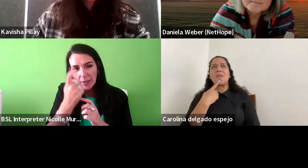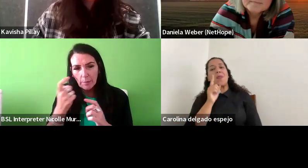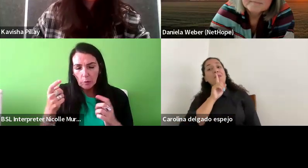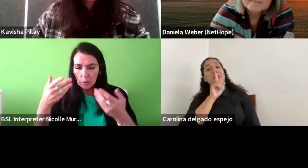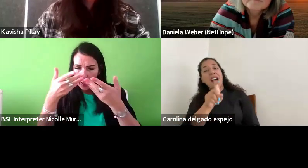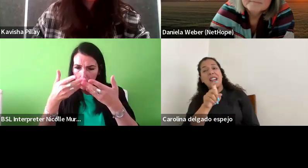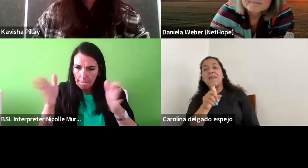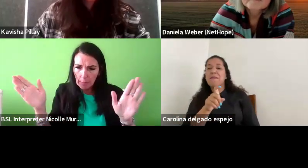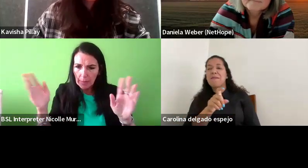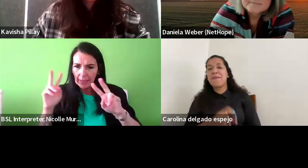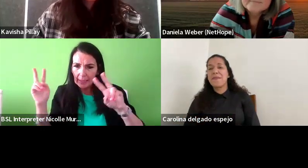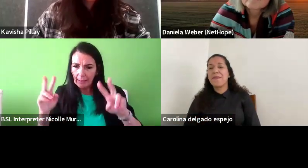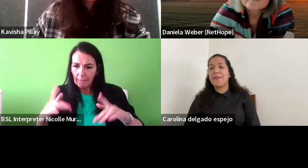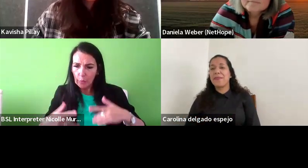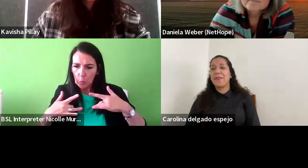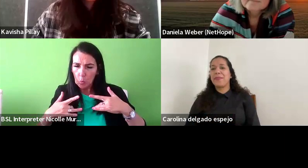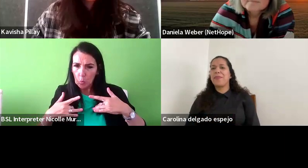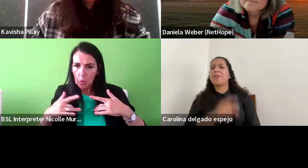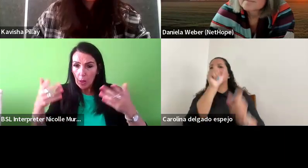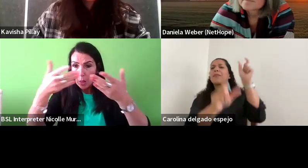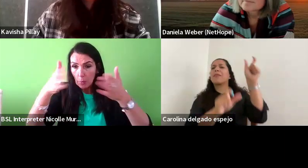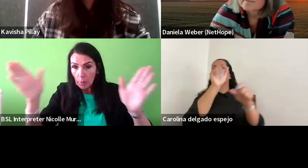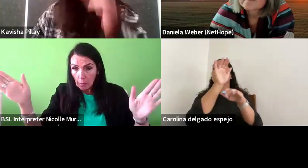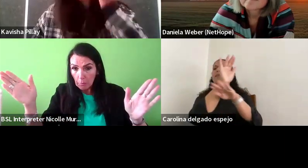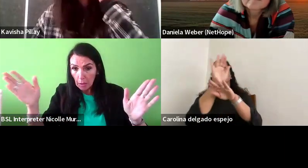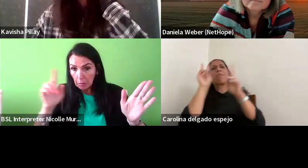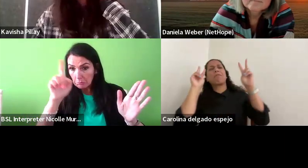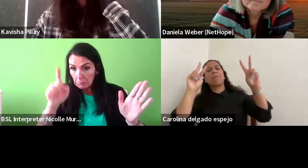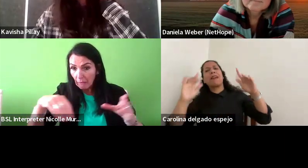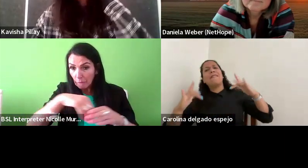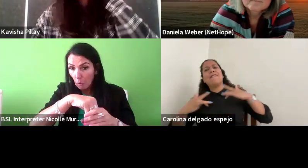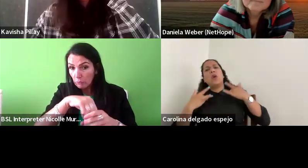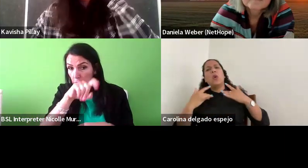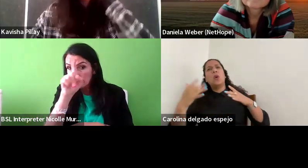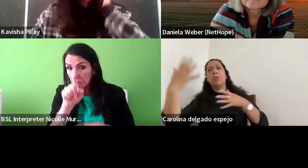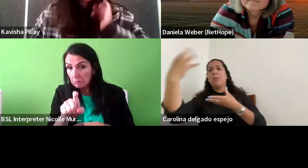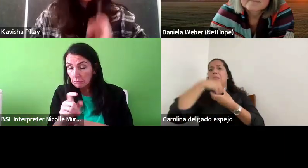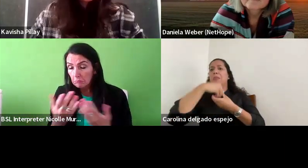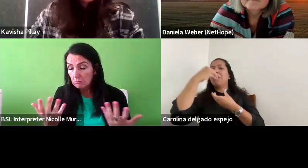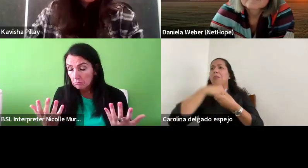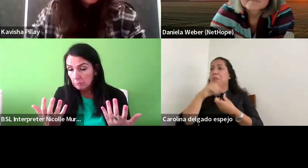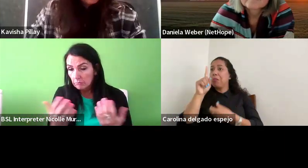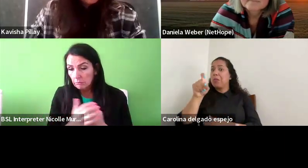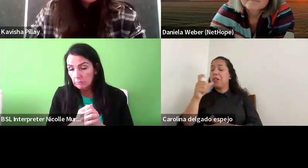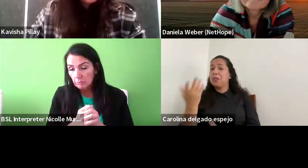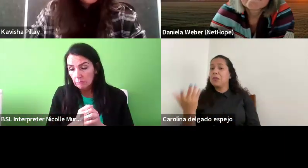oversight. How much does the public, how involved is the public when it comes to